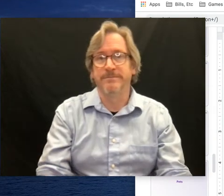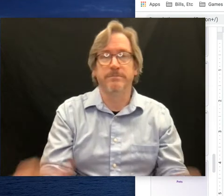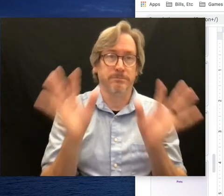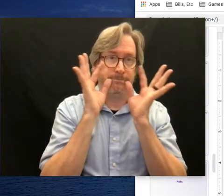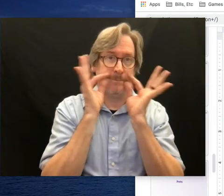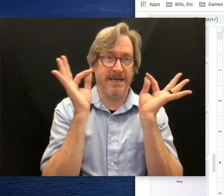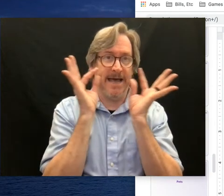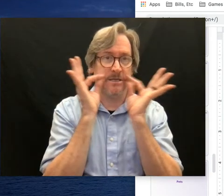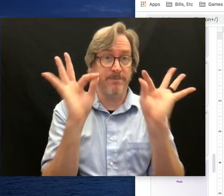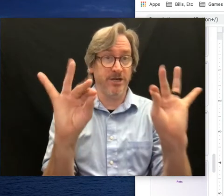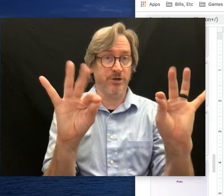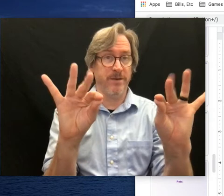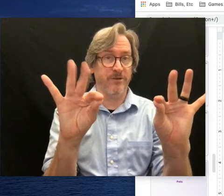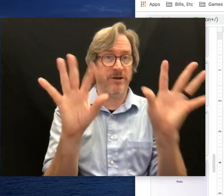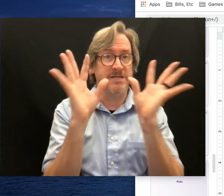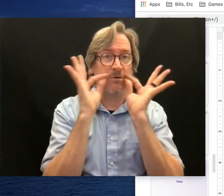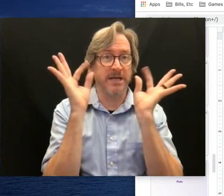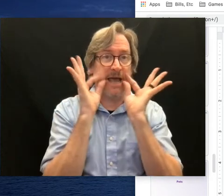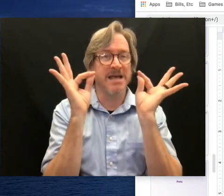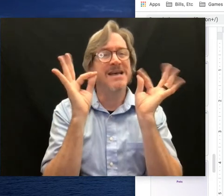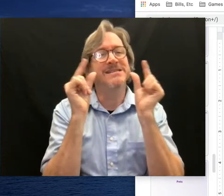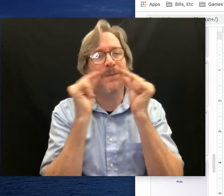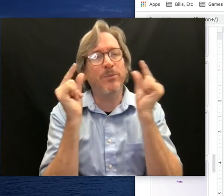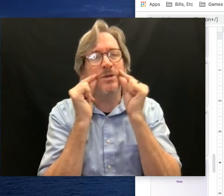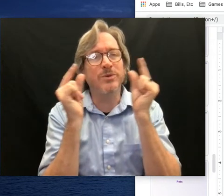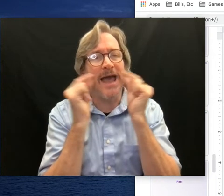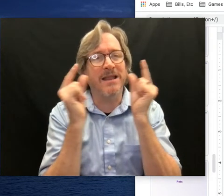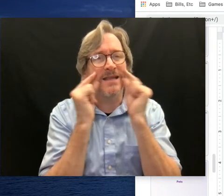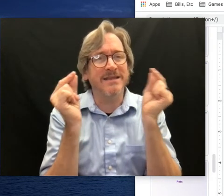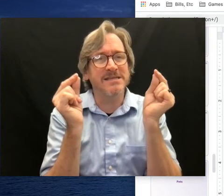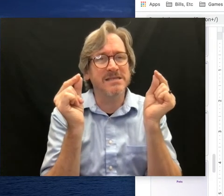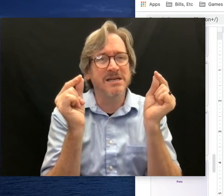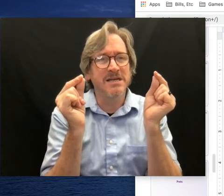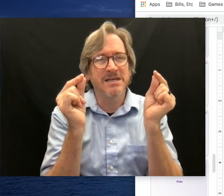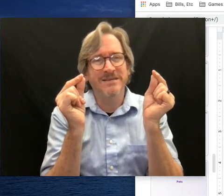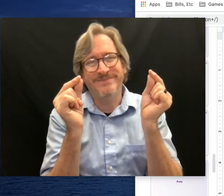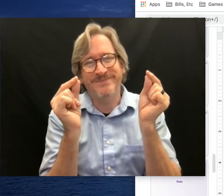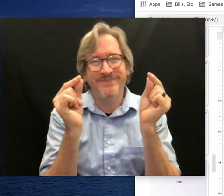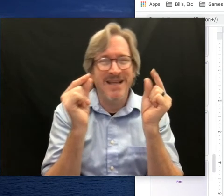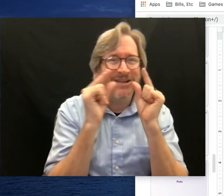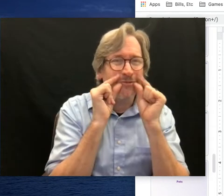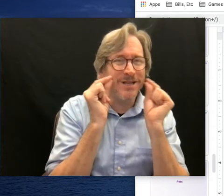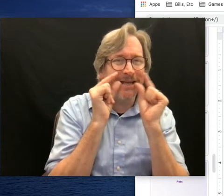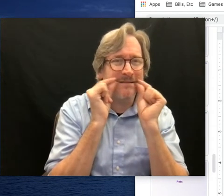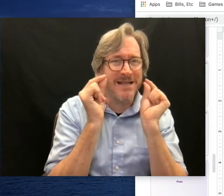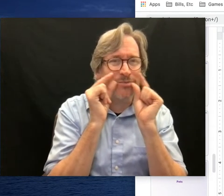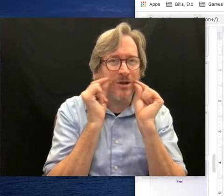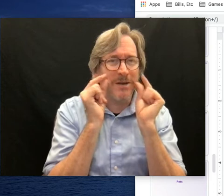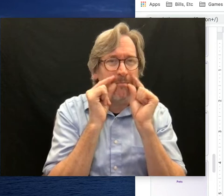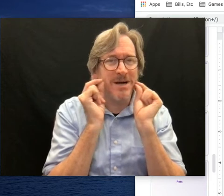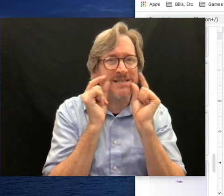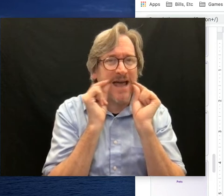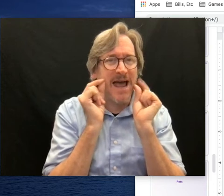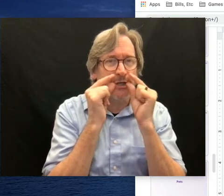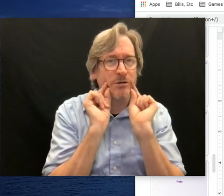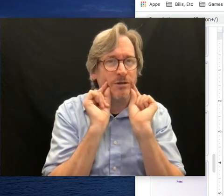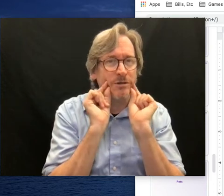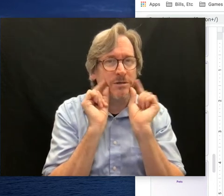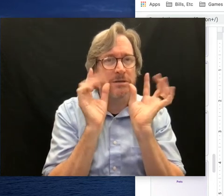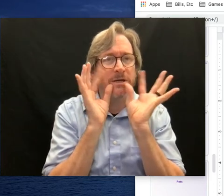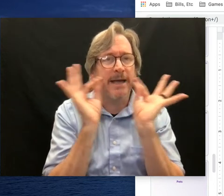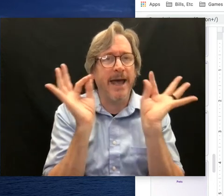Pets. Cat. Make sure you keep your fingers out. Cat. Some people will do cat like this. Really, that's more like